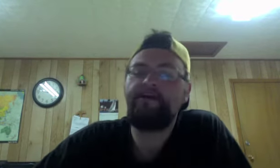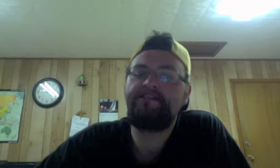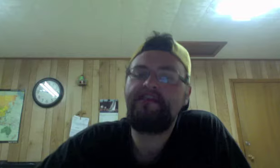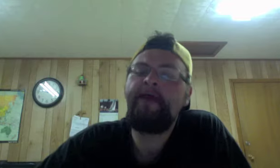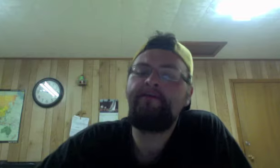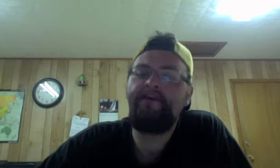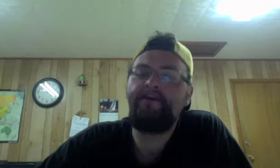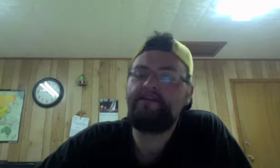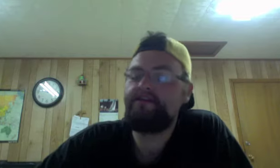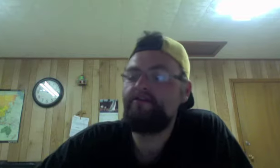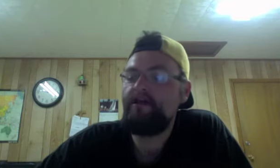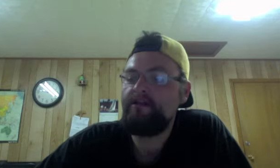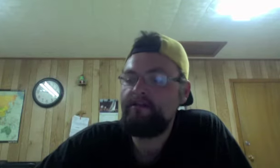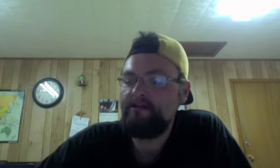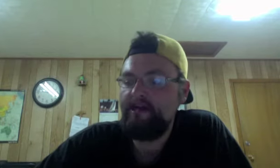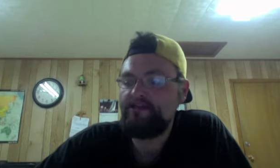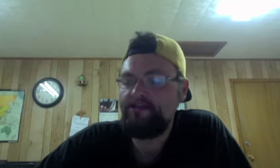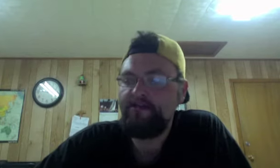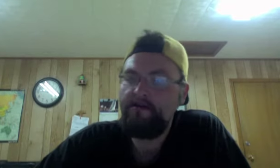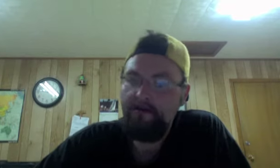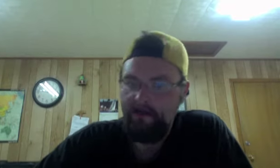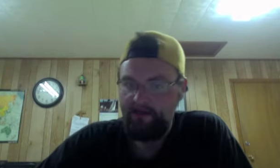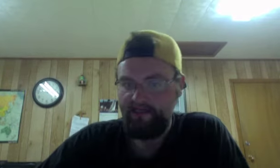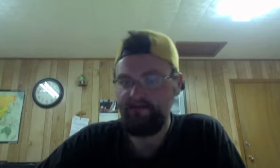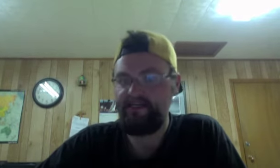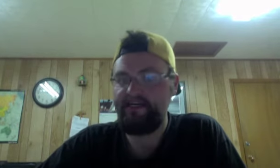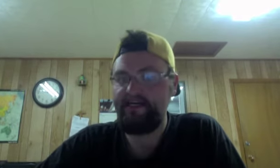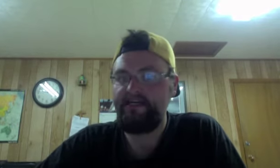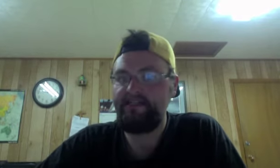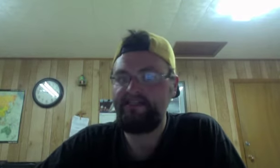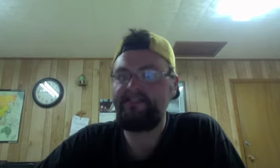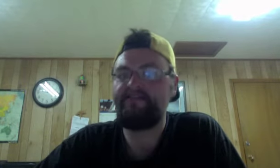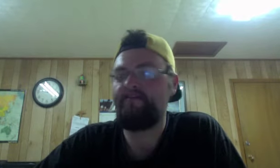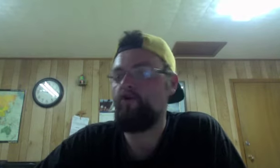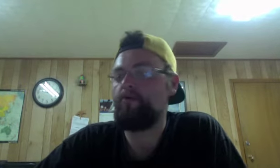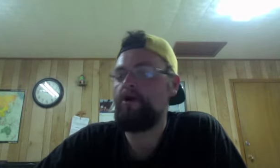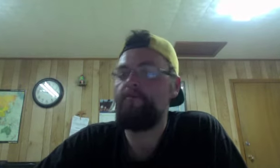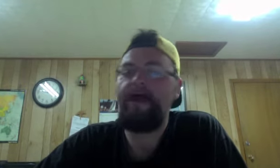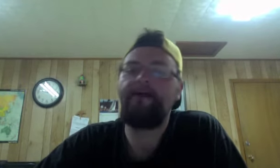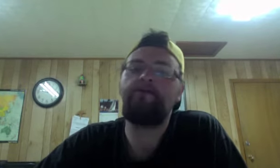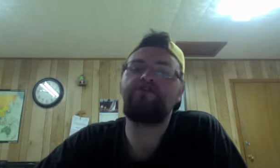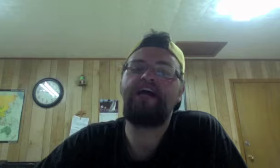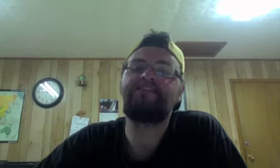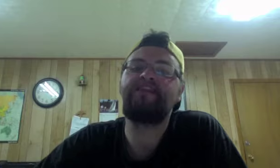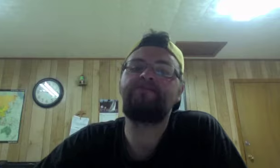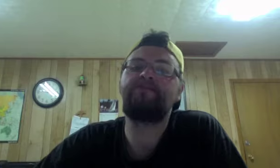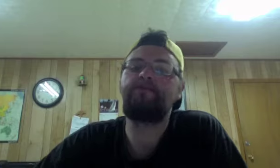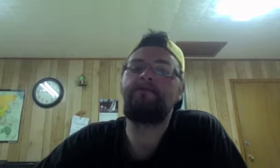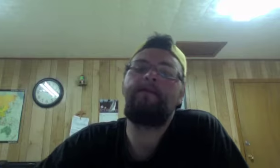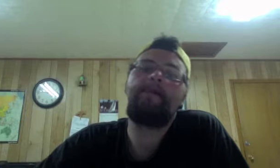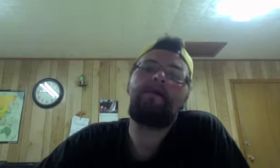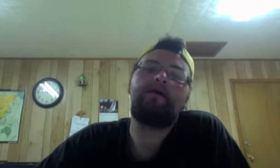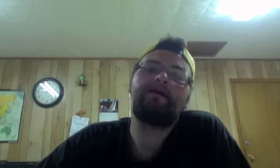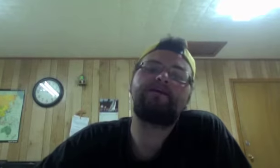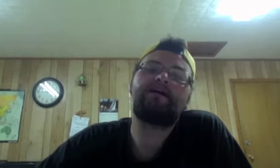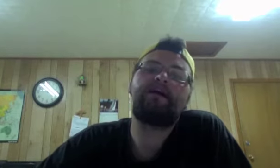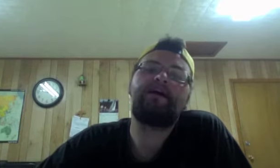to stay within like they did last year sounds like uh the former uh bangle Chad Simpson is uh gonna